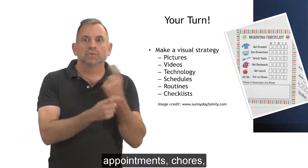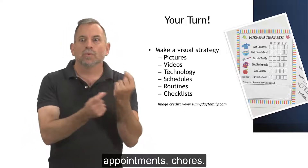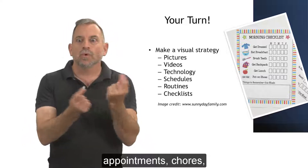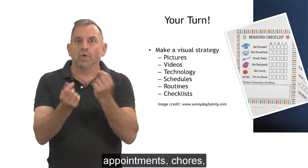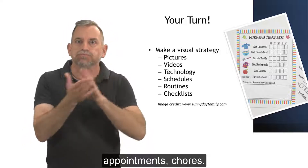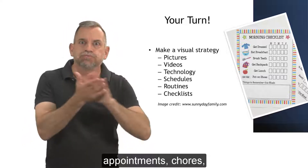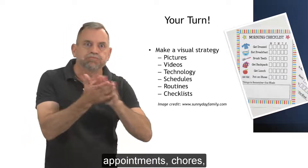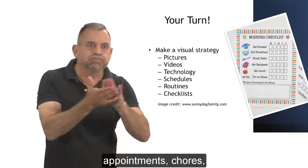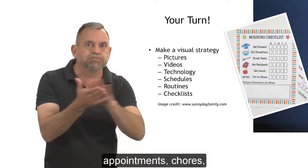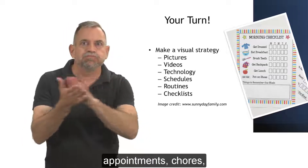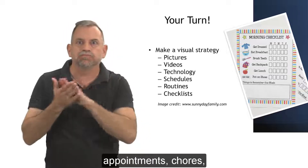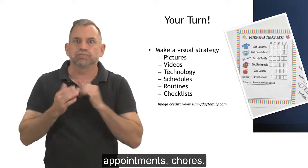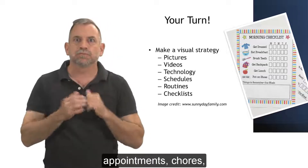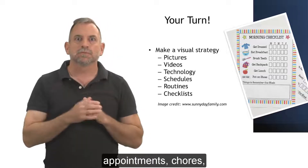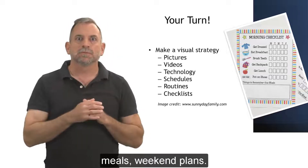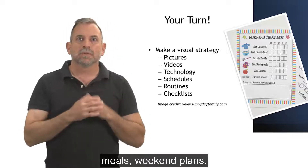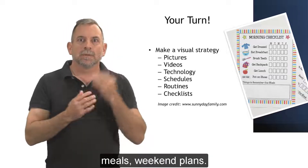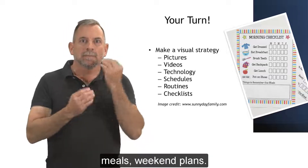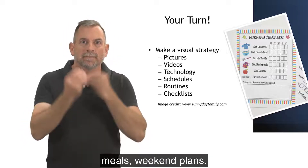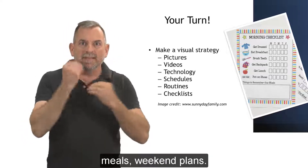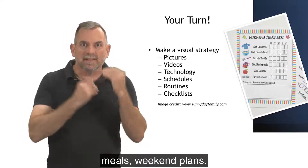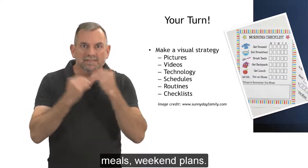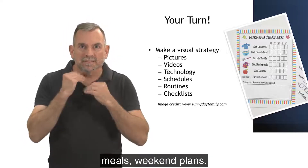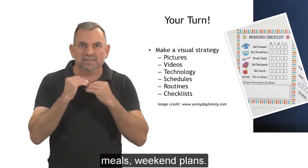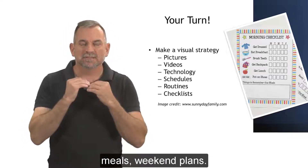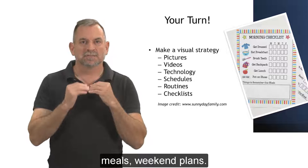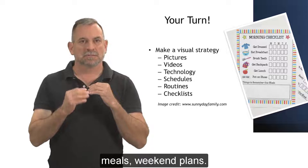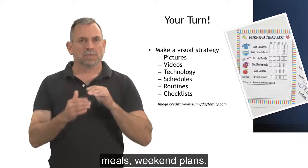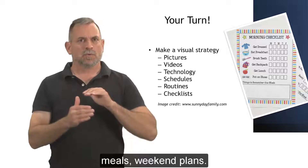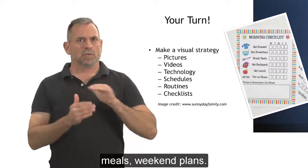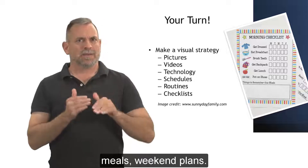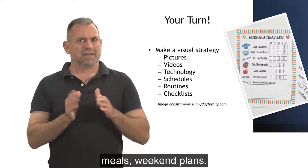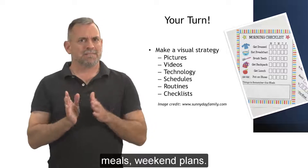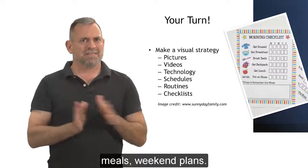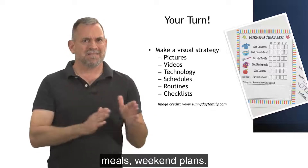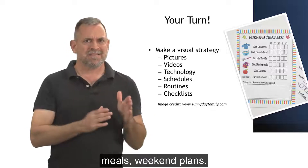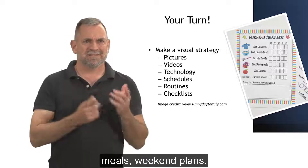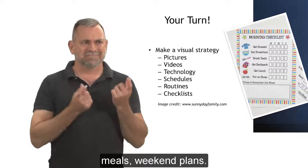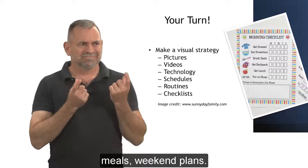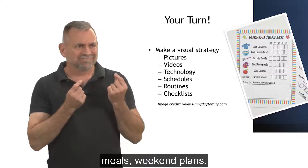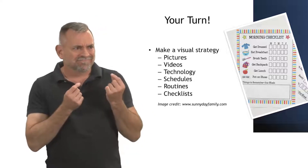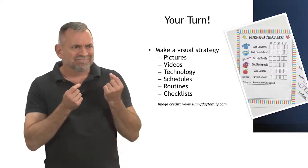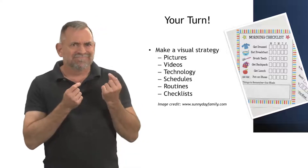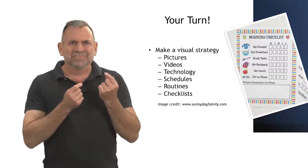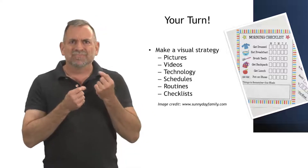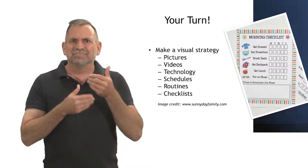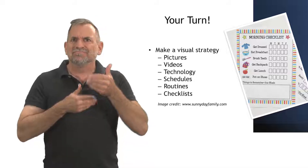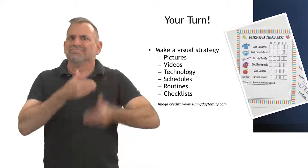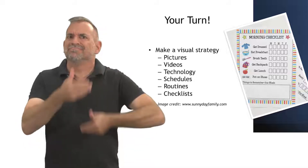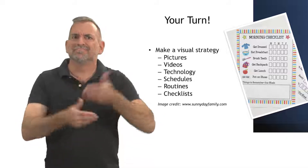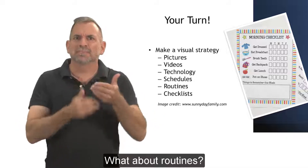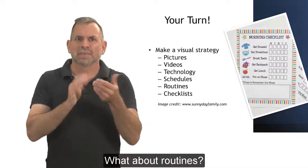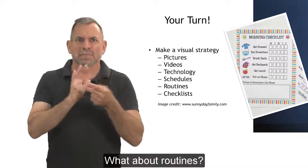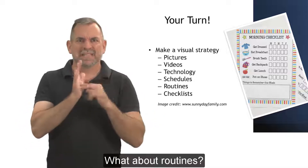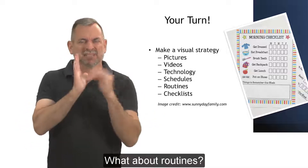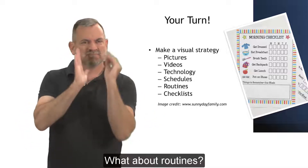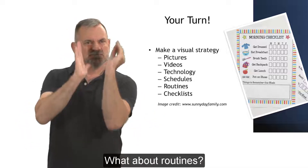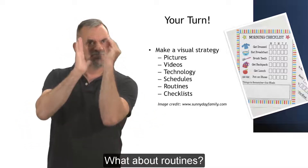appointments, chores, meals, weekend plans. What about